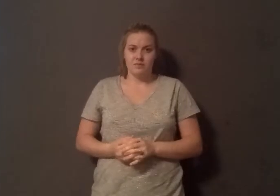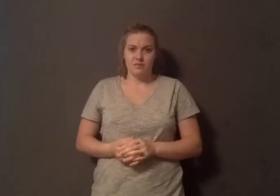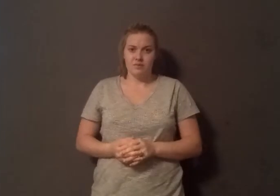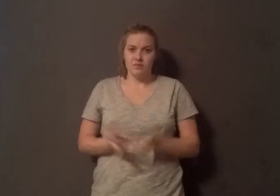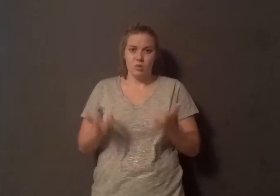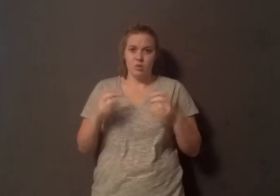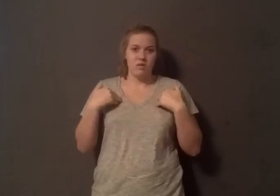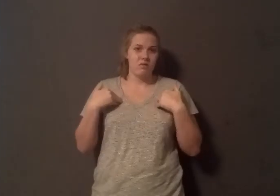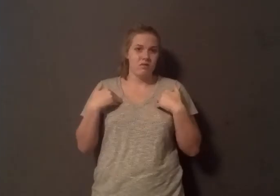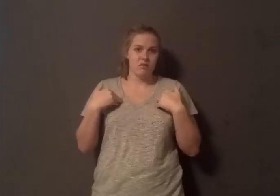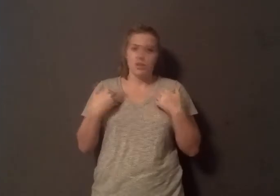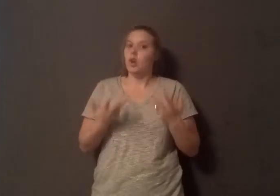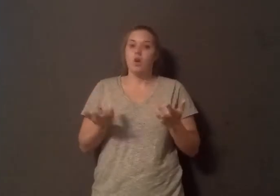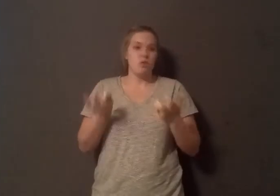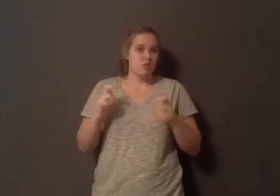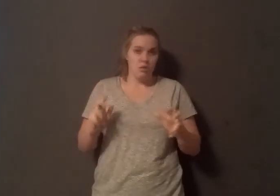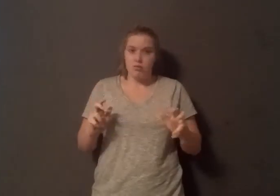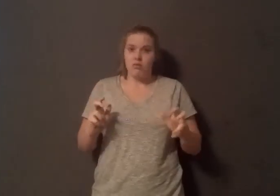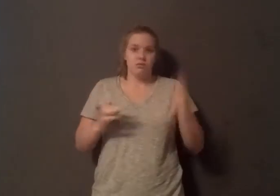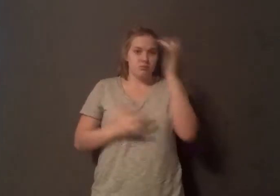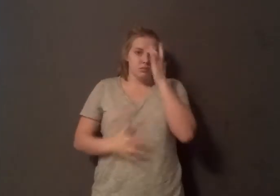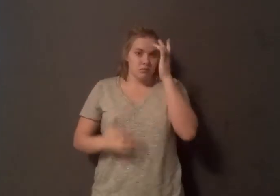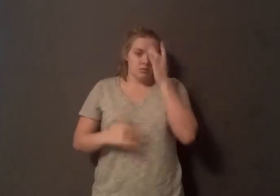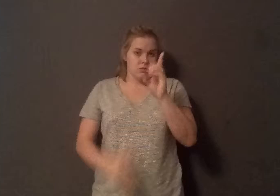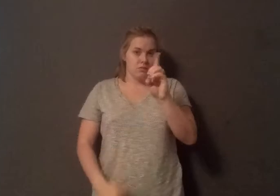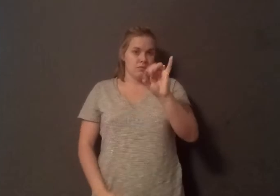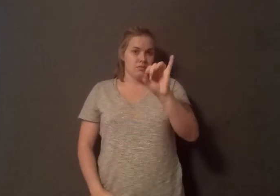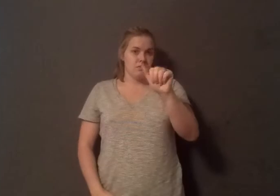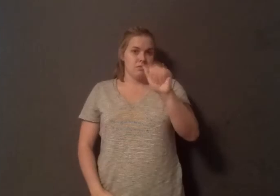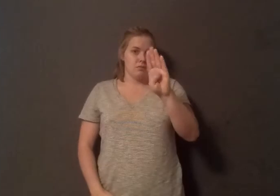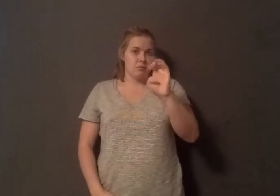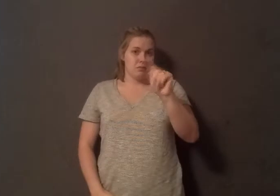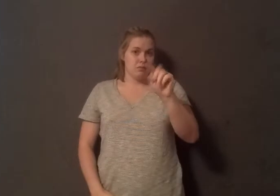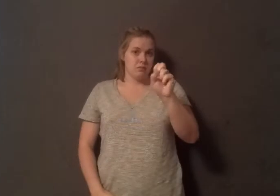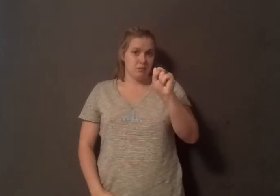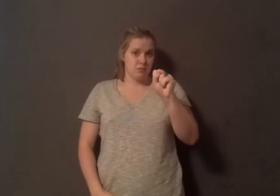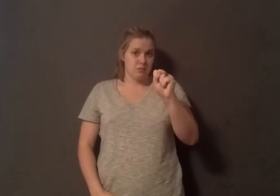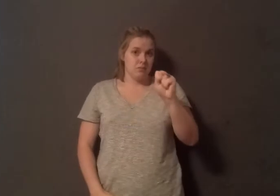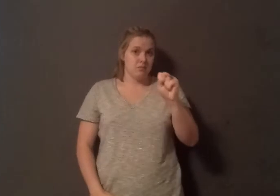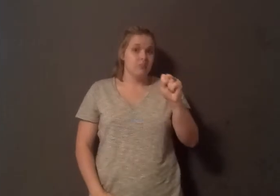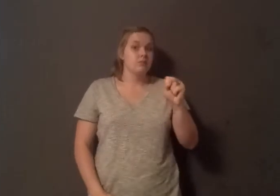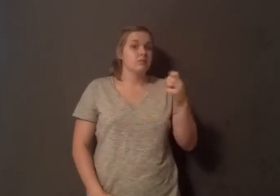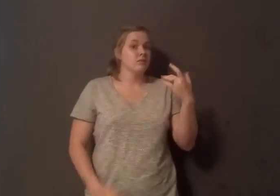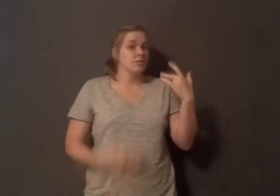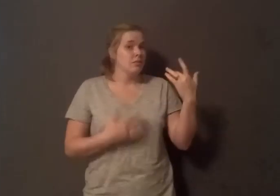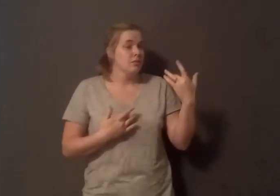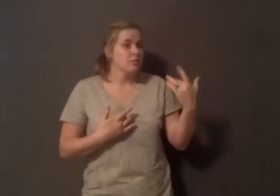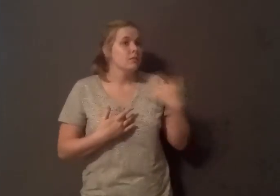You just don't want to get it. Government and media almost exclusively blame lack of exercise and sugary foods as a cause of diabetes. But I